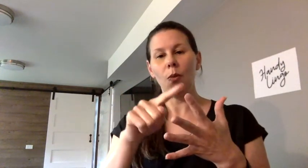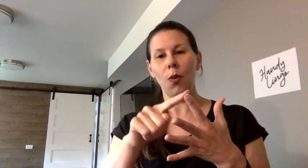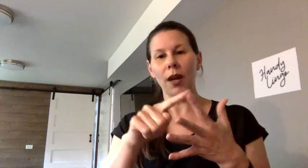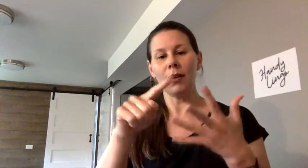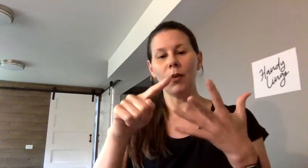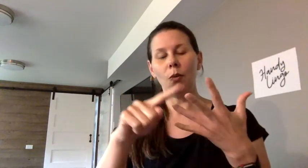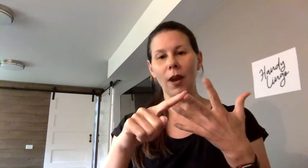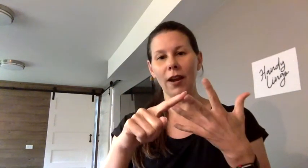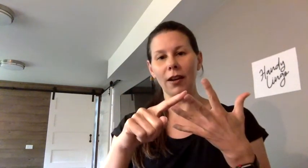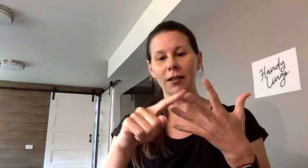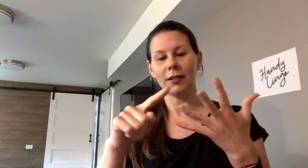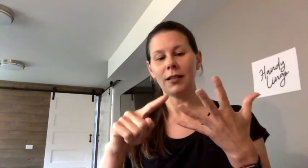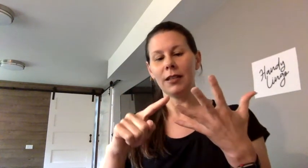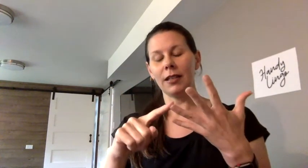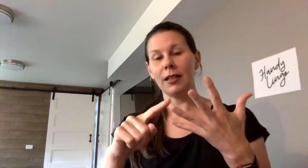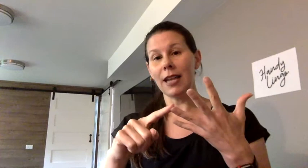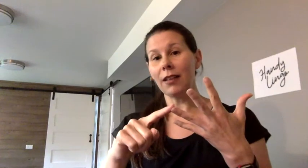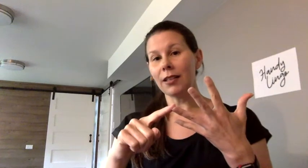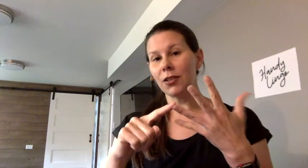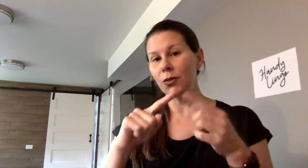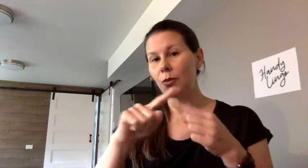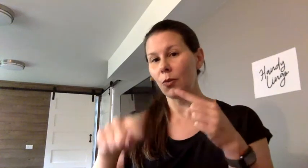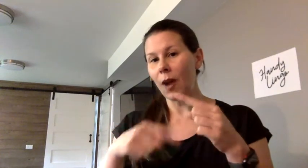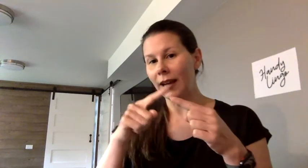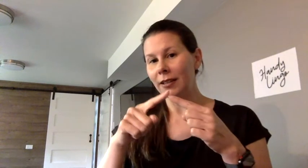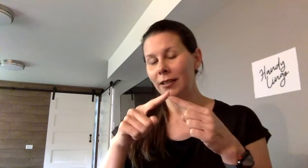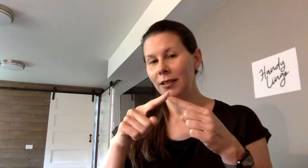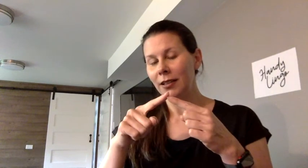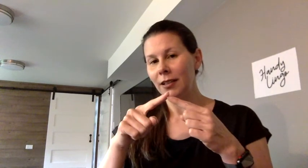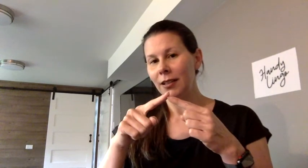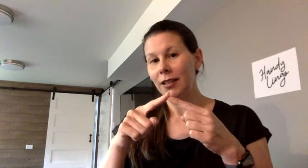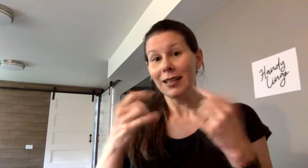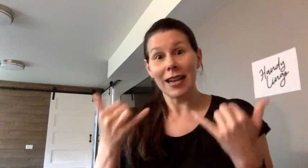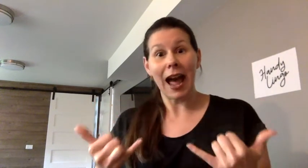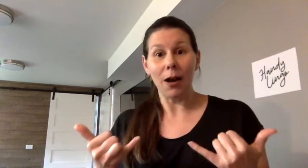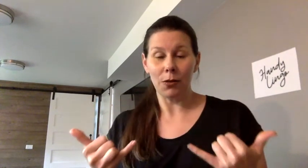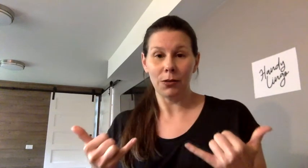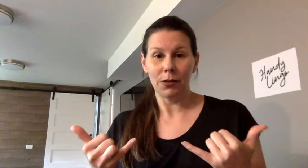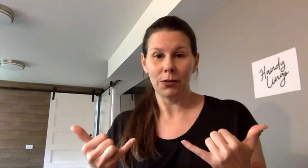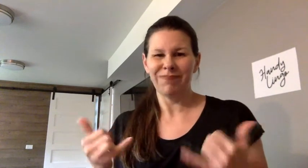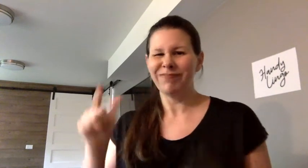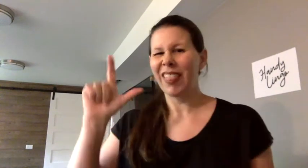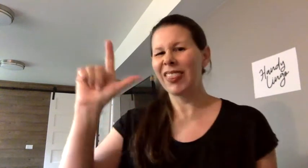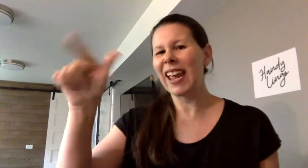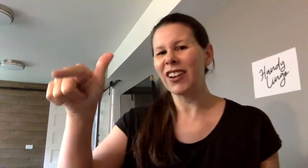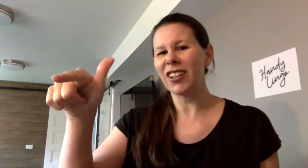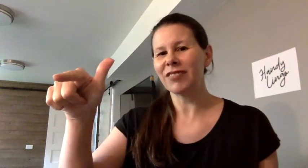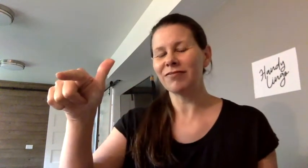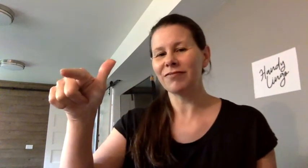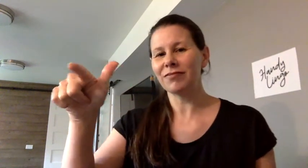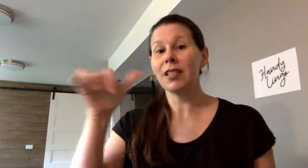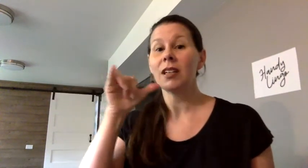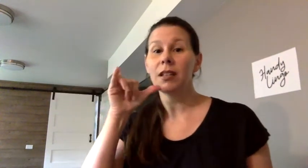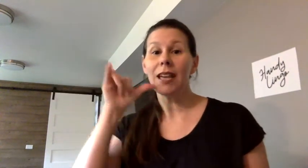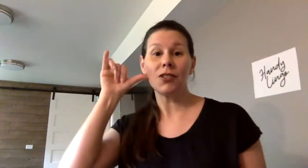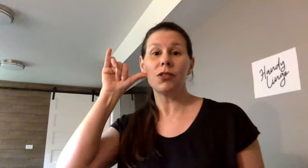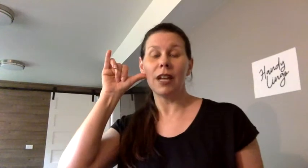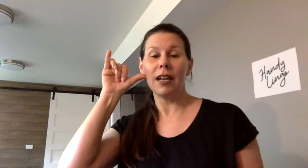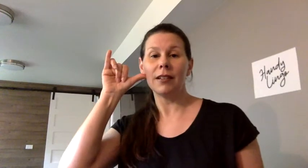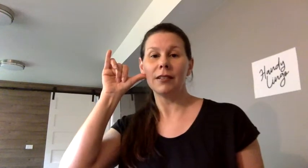what, where. Now let's do when. Now, later, yesterday,